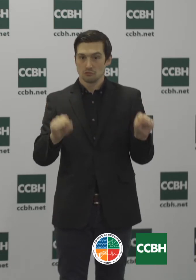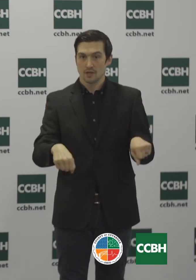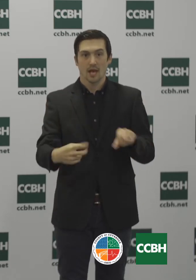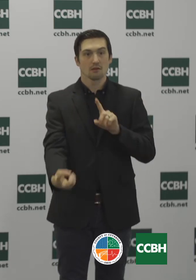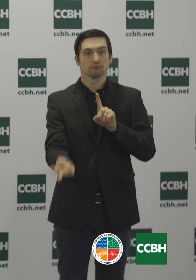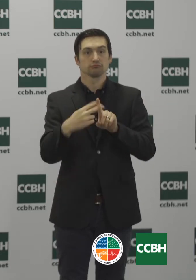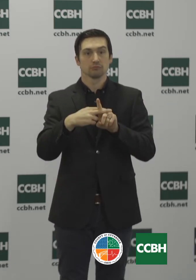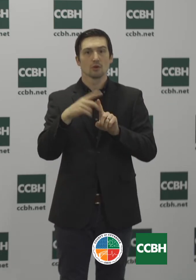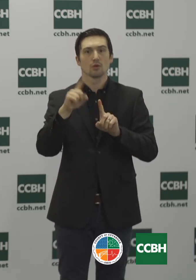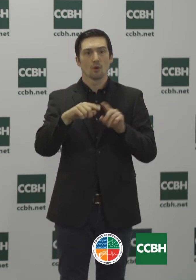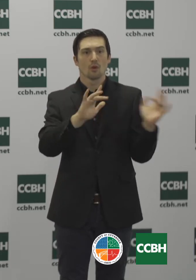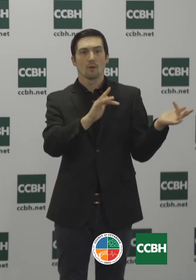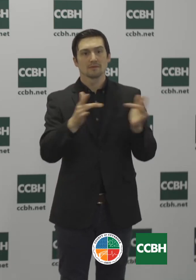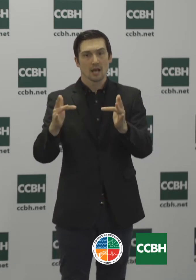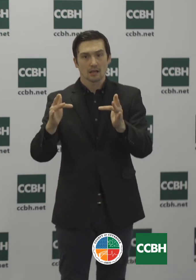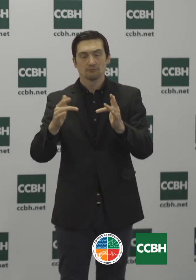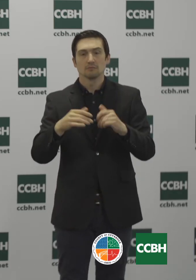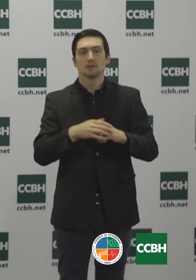go to